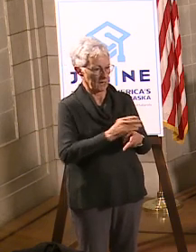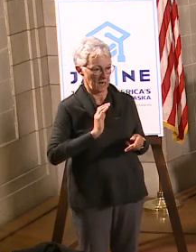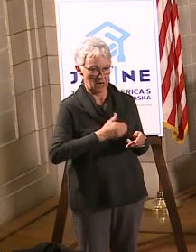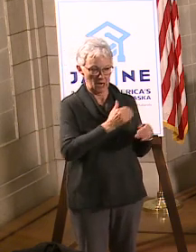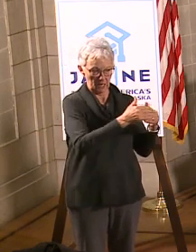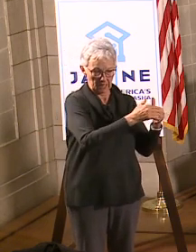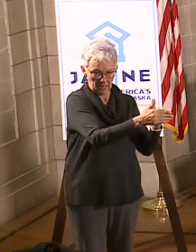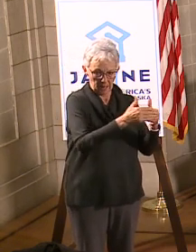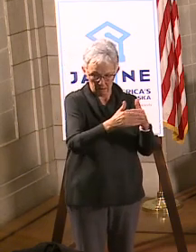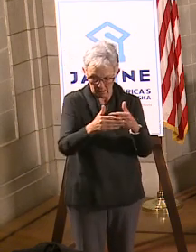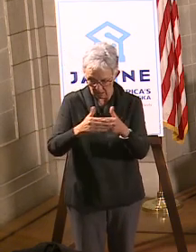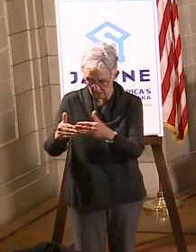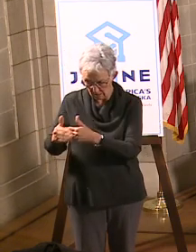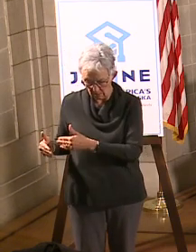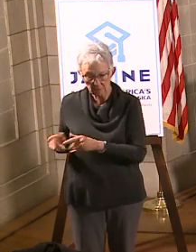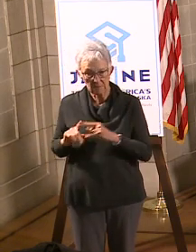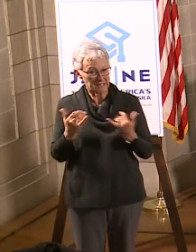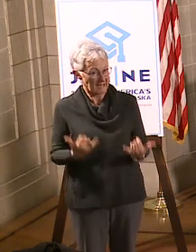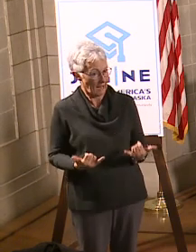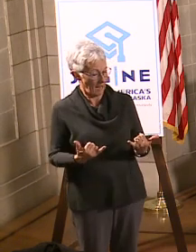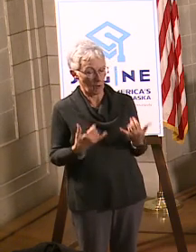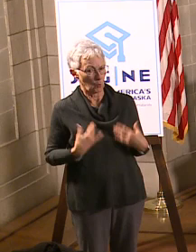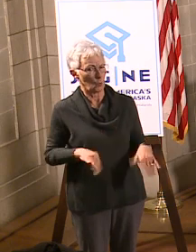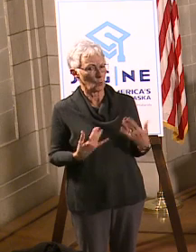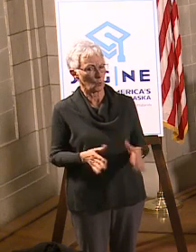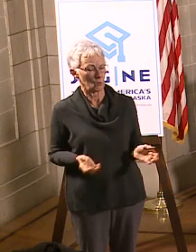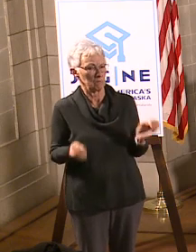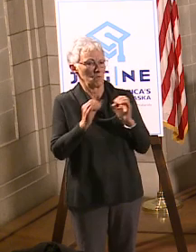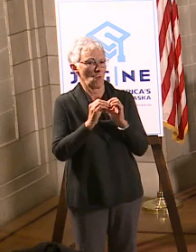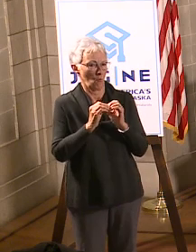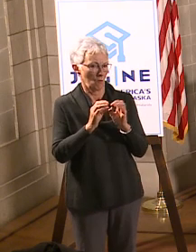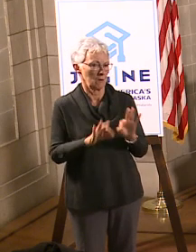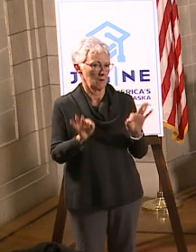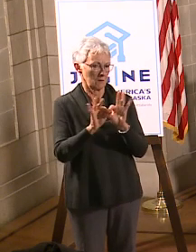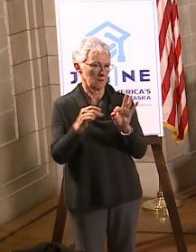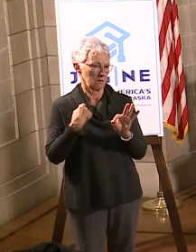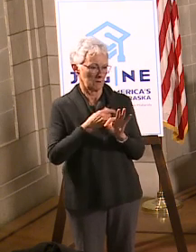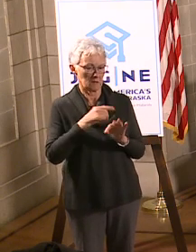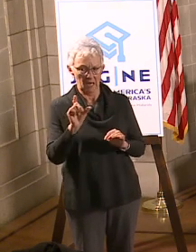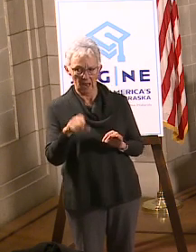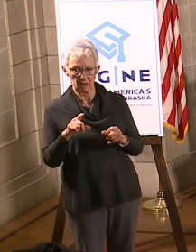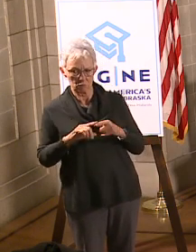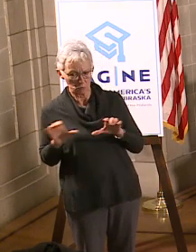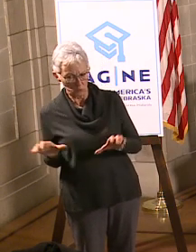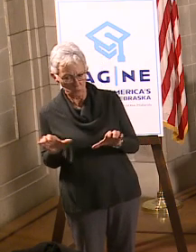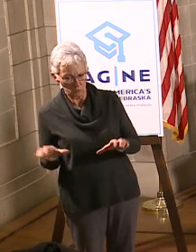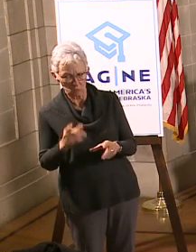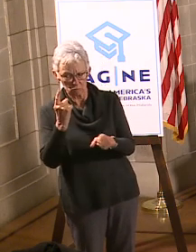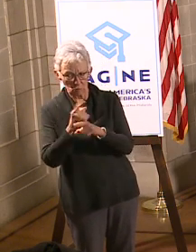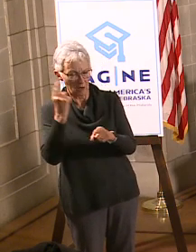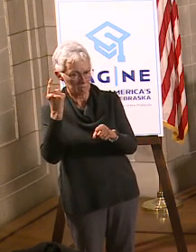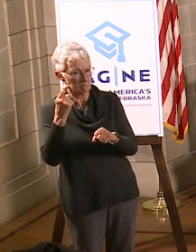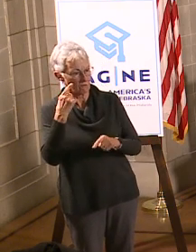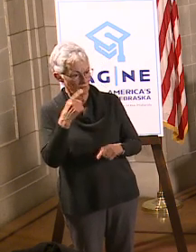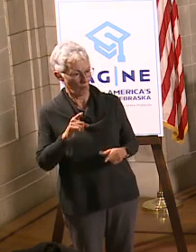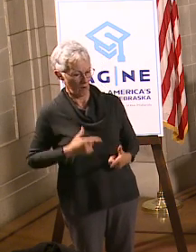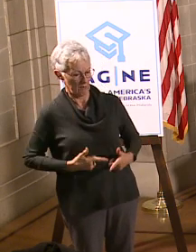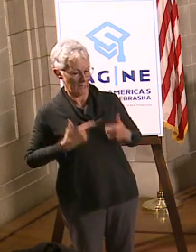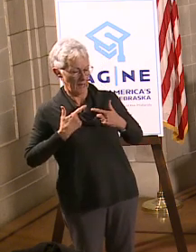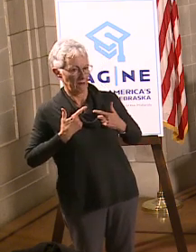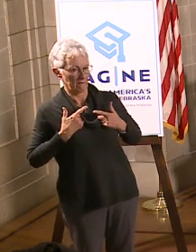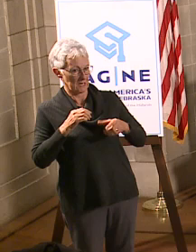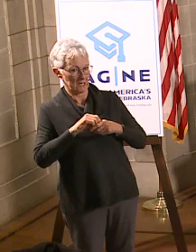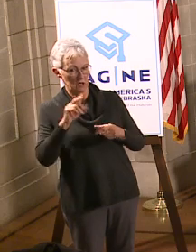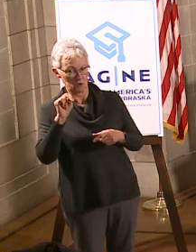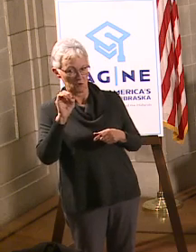it's more important than ever before that we continue to do our part so that life in Nebraska can be good